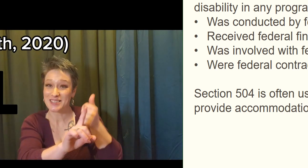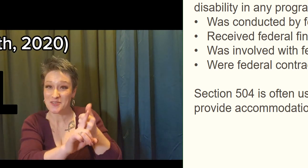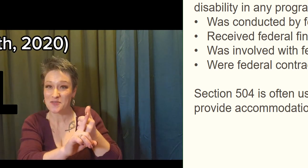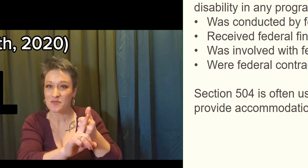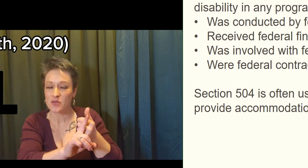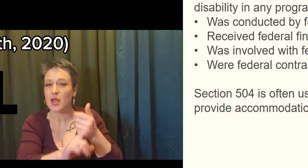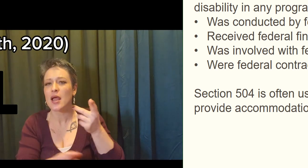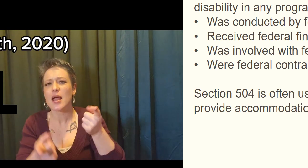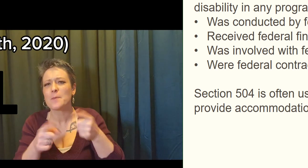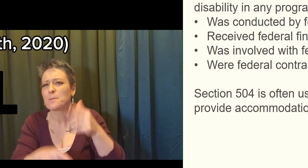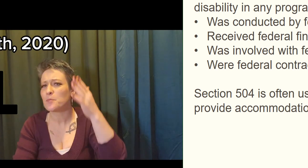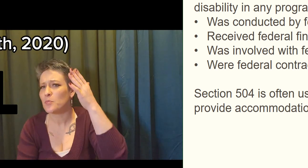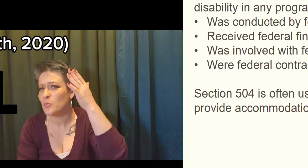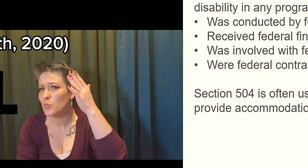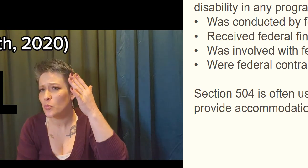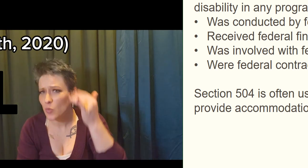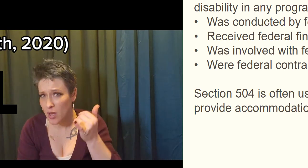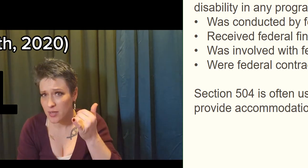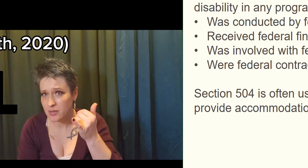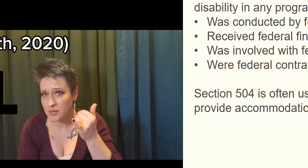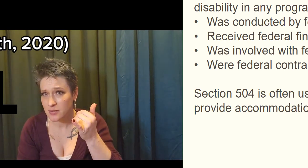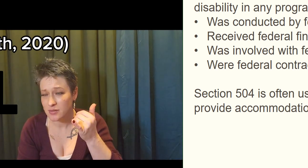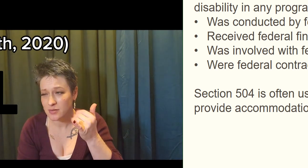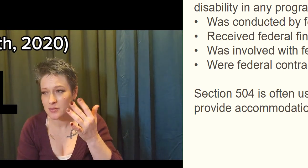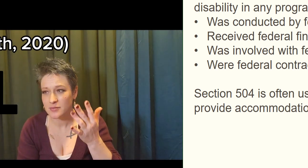But the Rehab Act itself